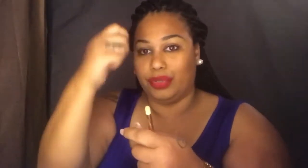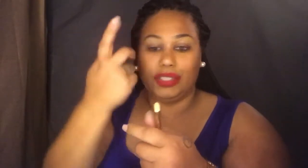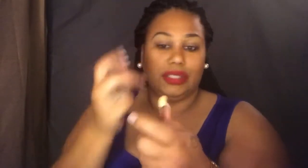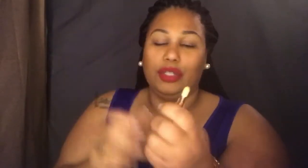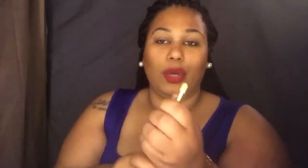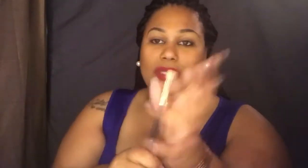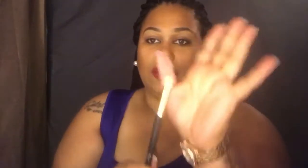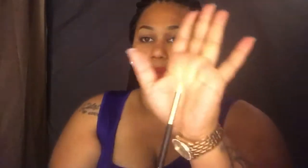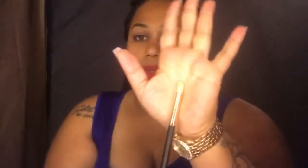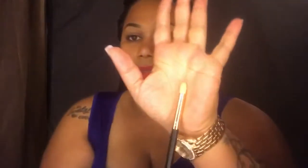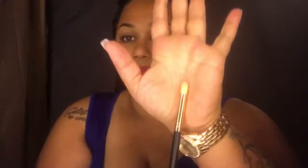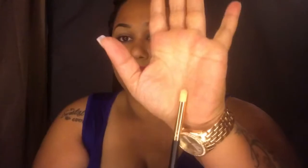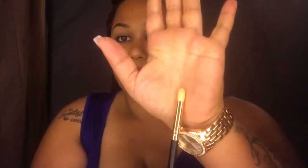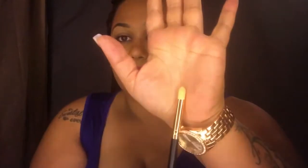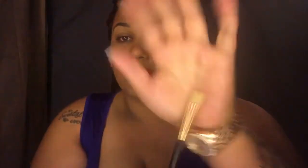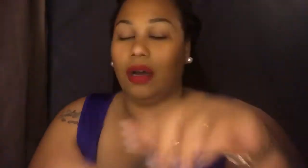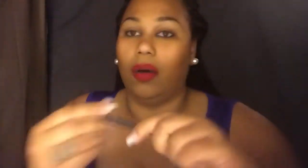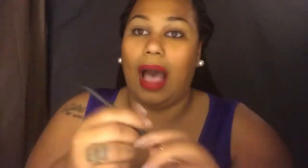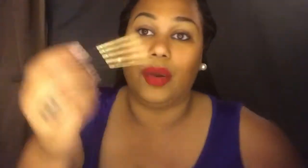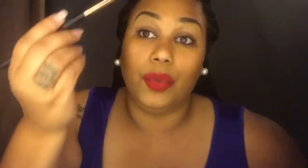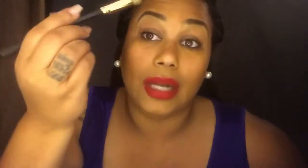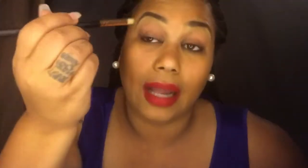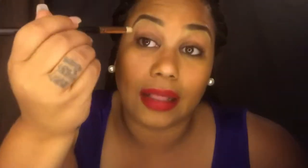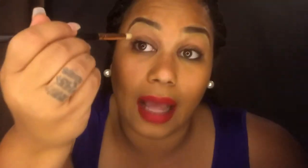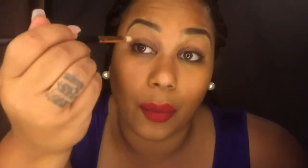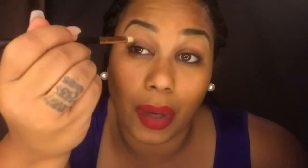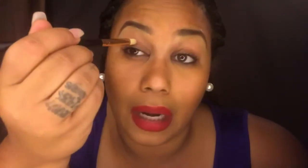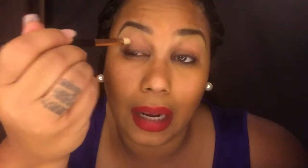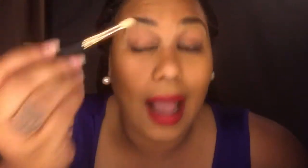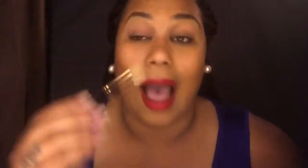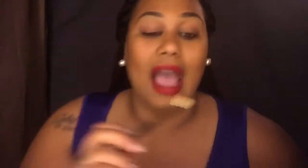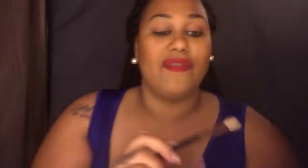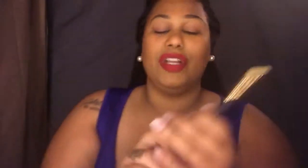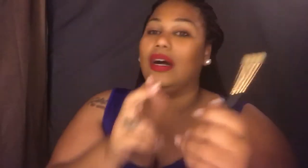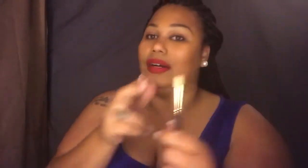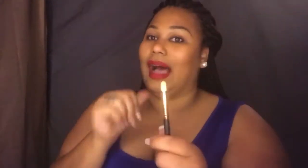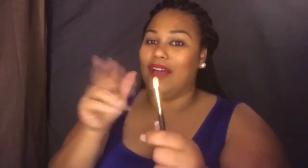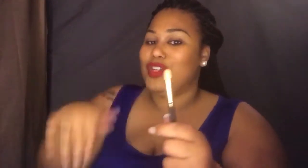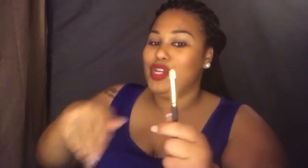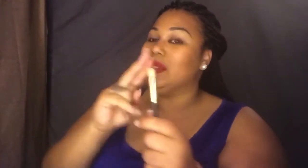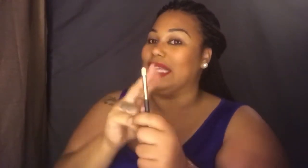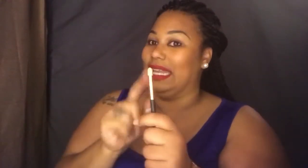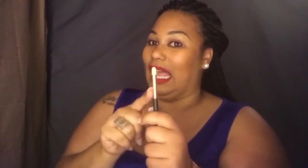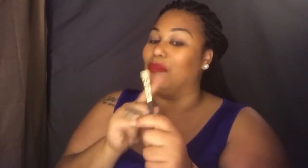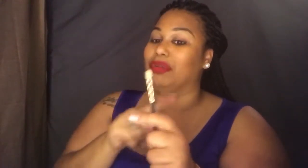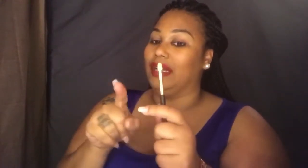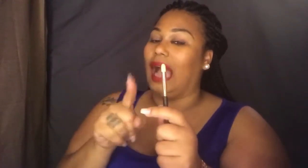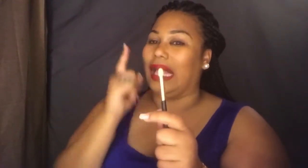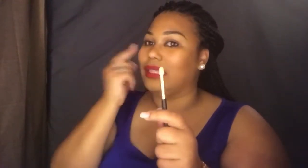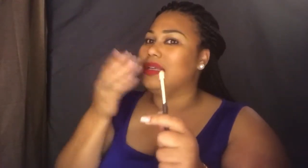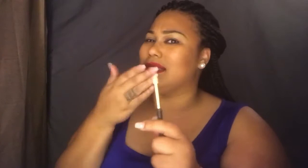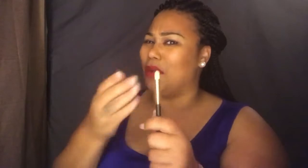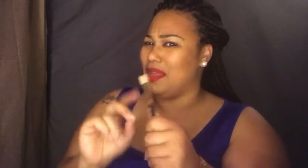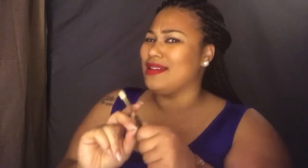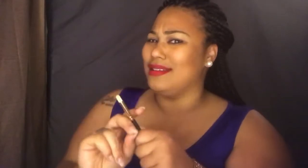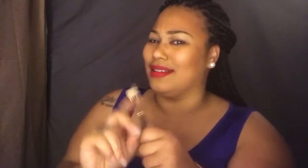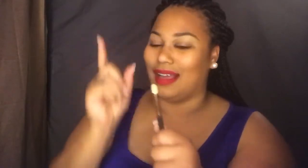a pencil brush, you know, whichever one. So I really like that one. I haven't used it yet, but I think it's gonna be good. I